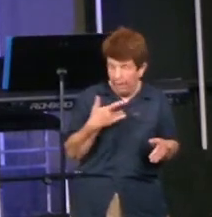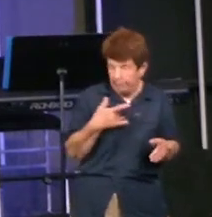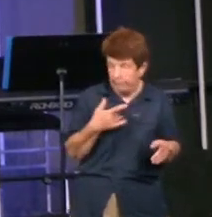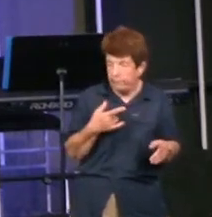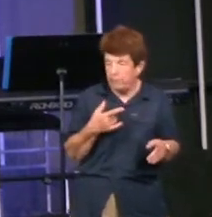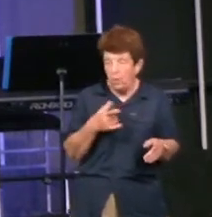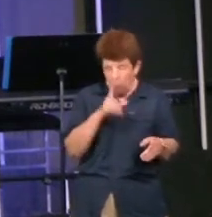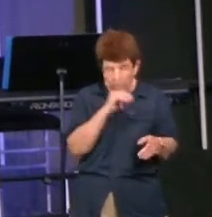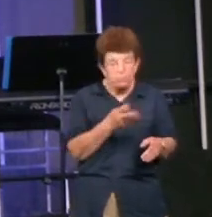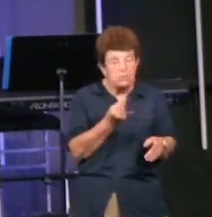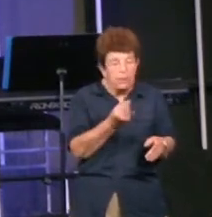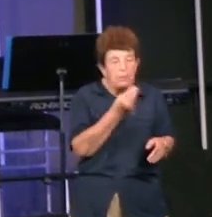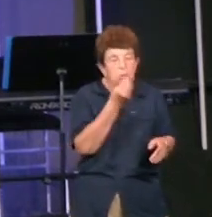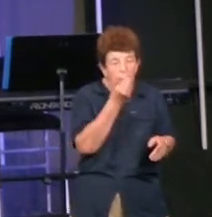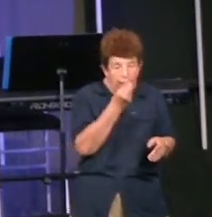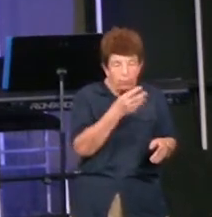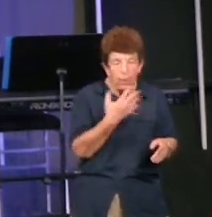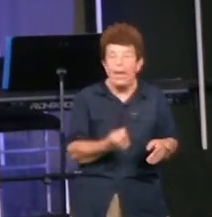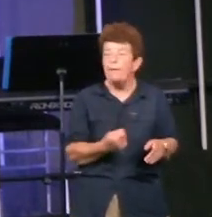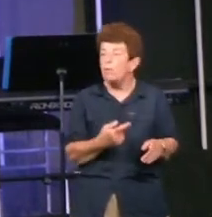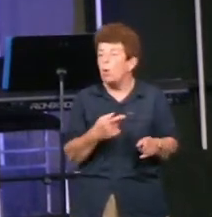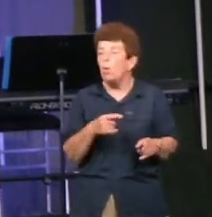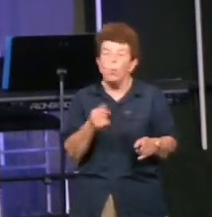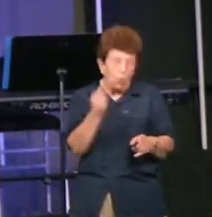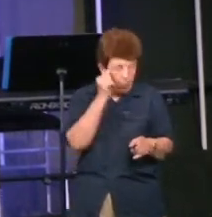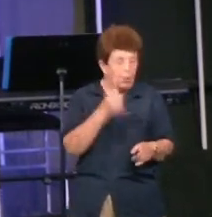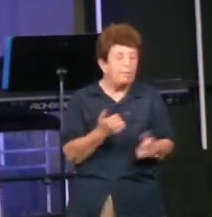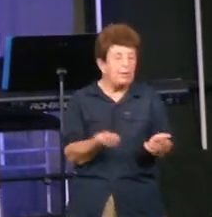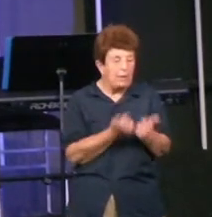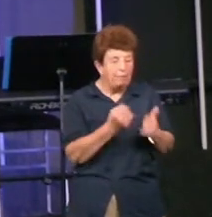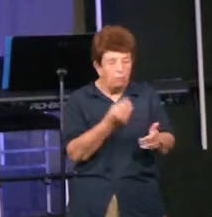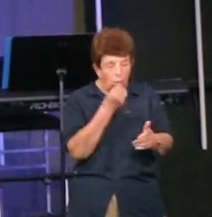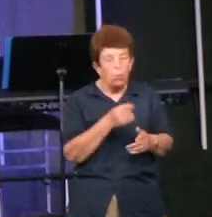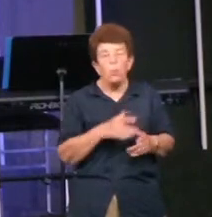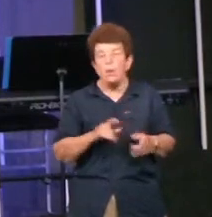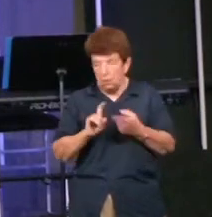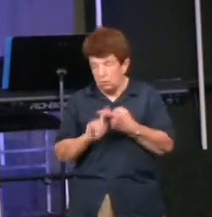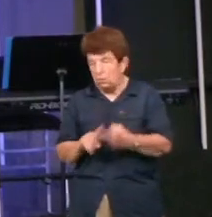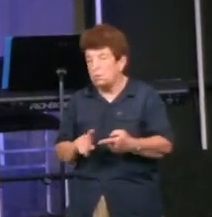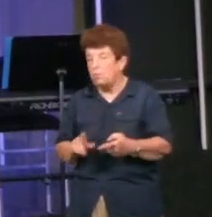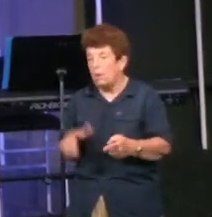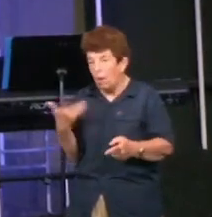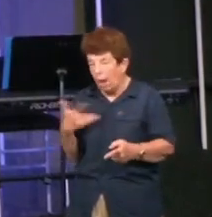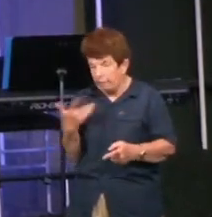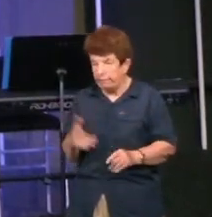to eat. It's a symbol that we will be nourished and we will keep going.